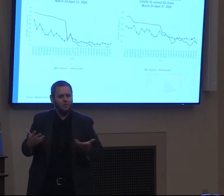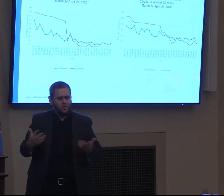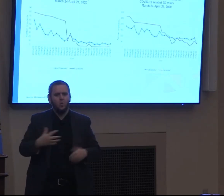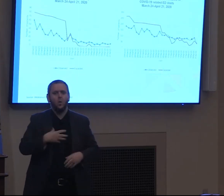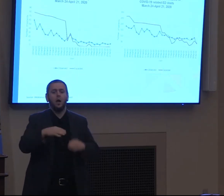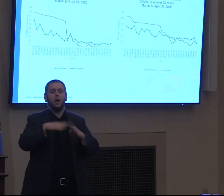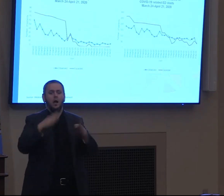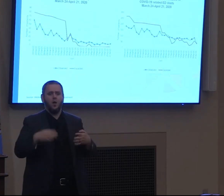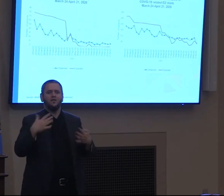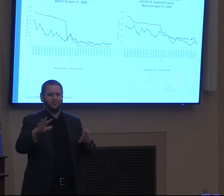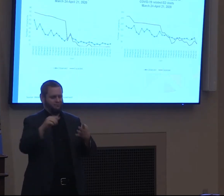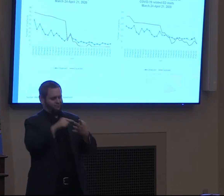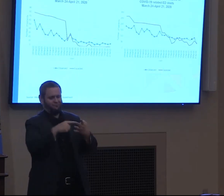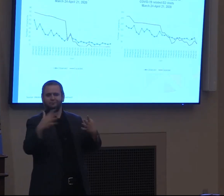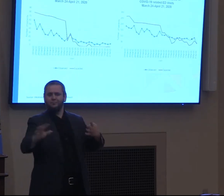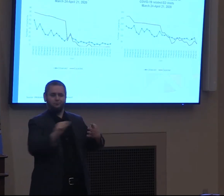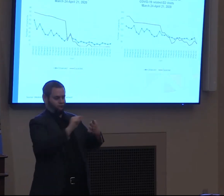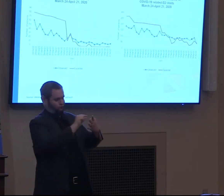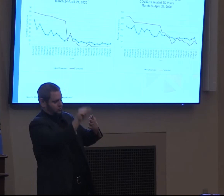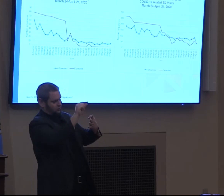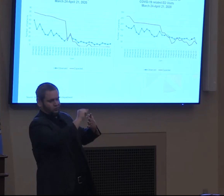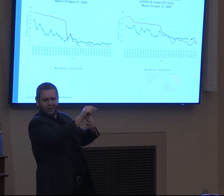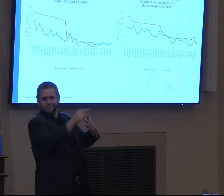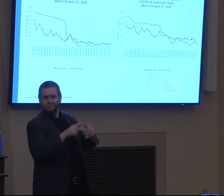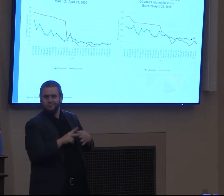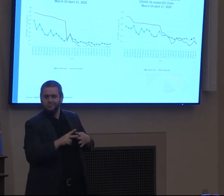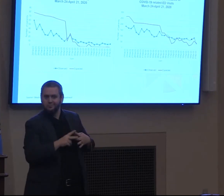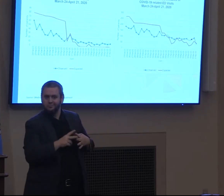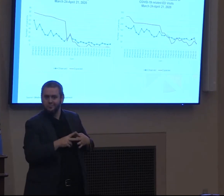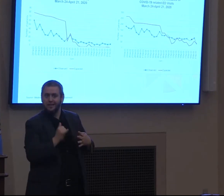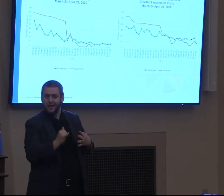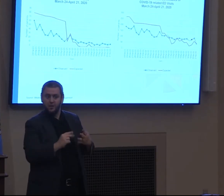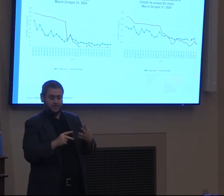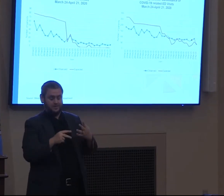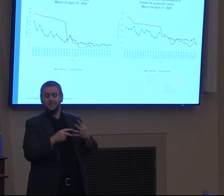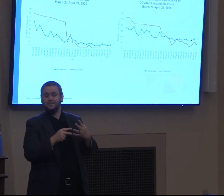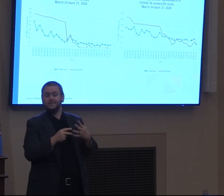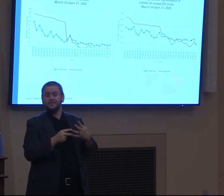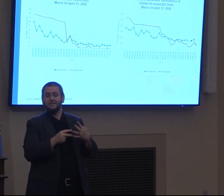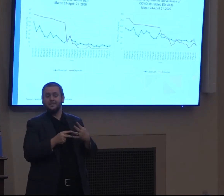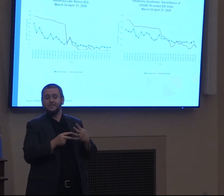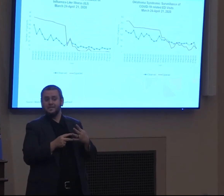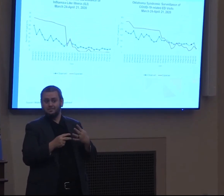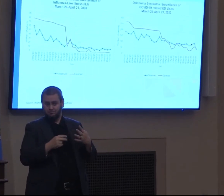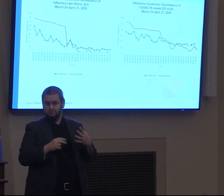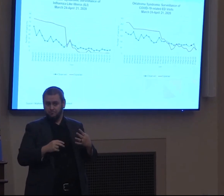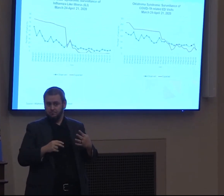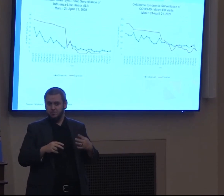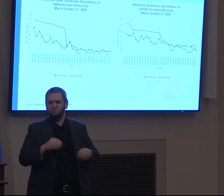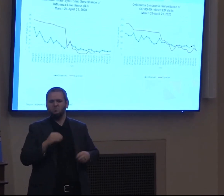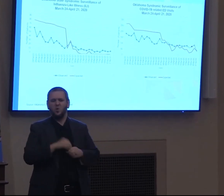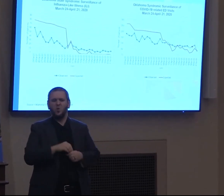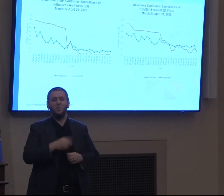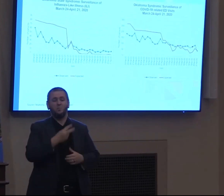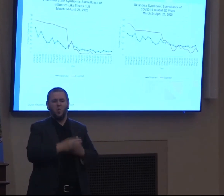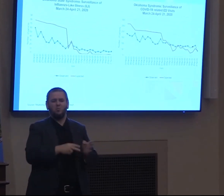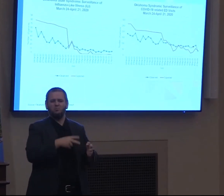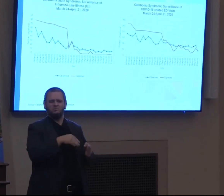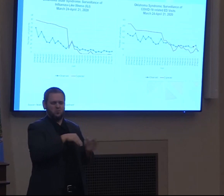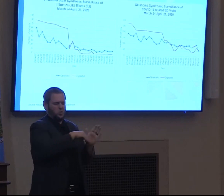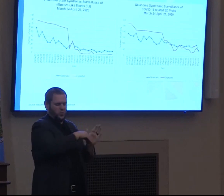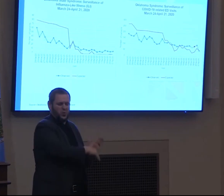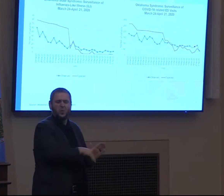and COVID-like syndromic cases are also in the downward trend. As I mentioned